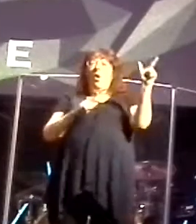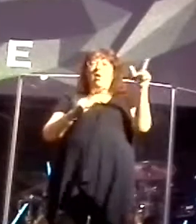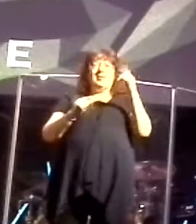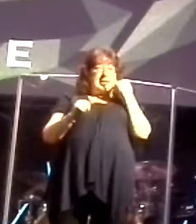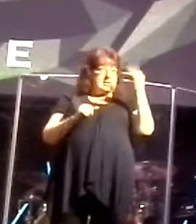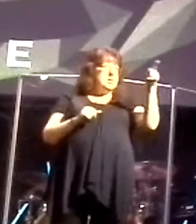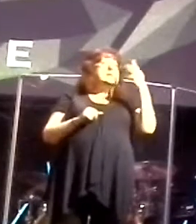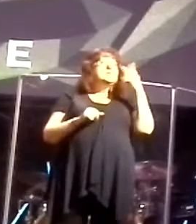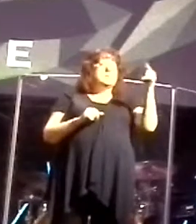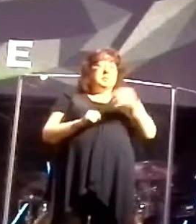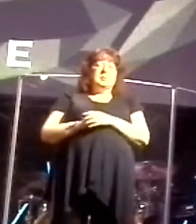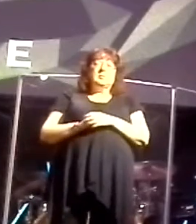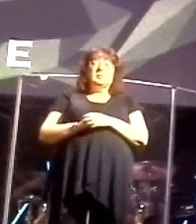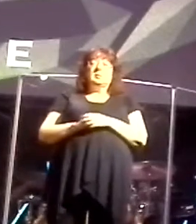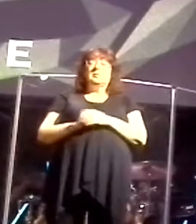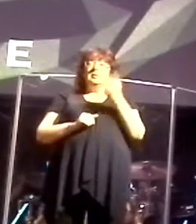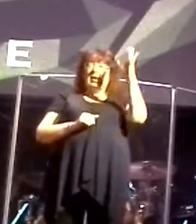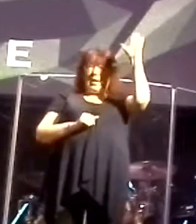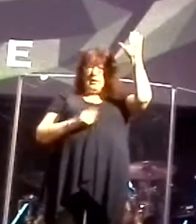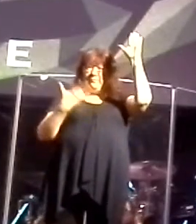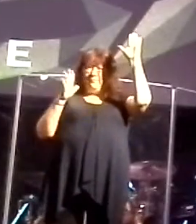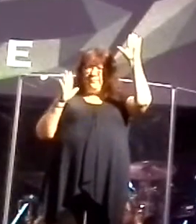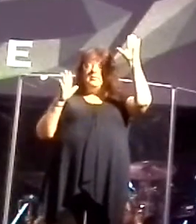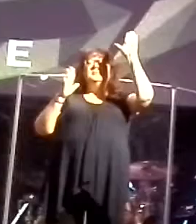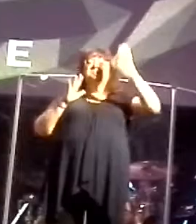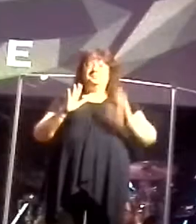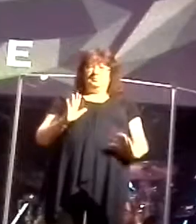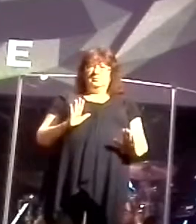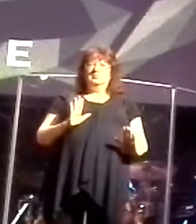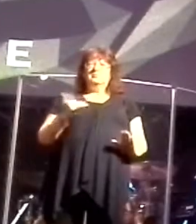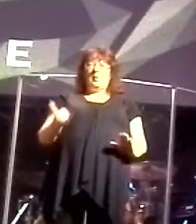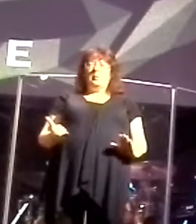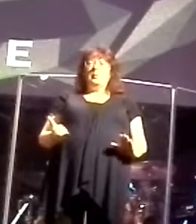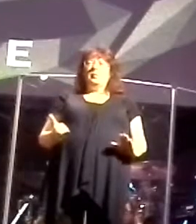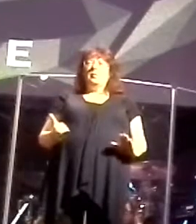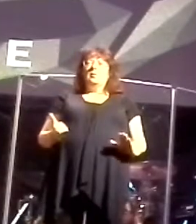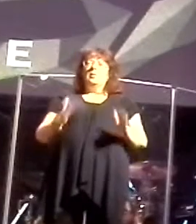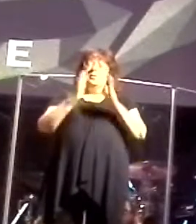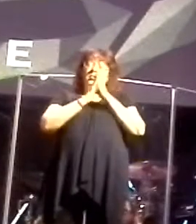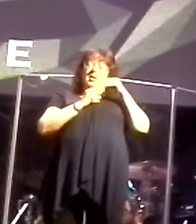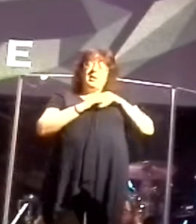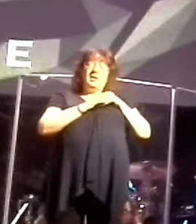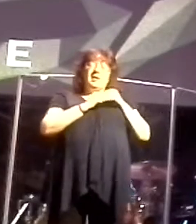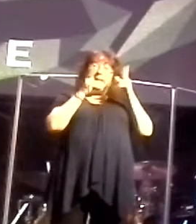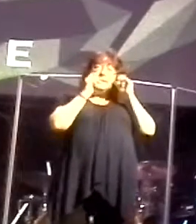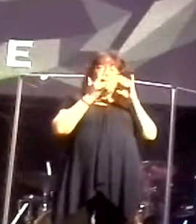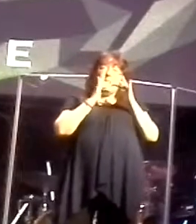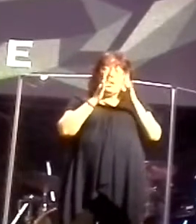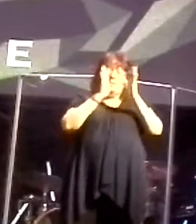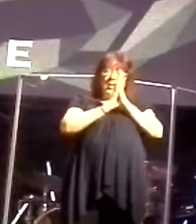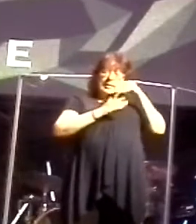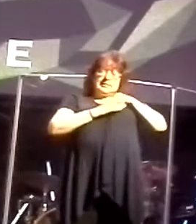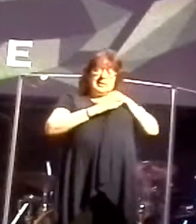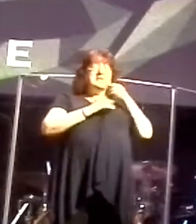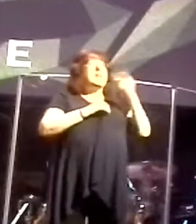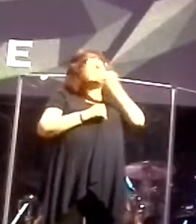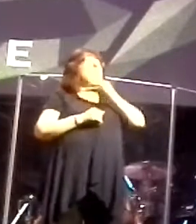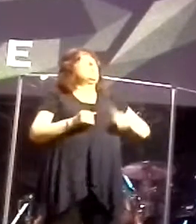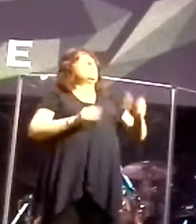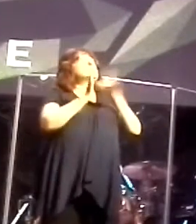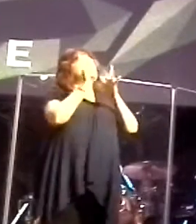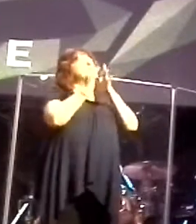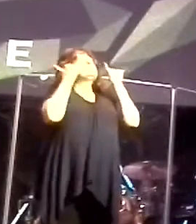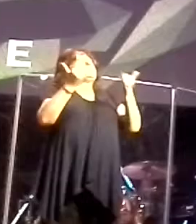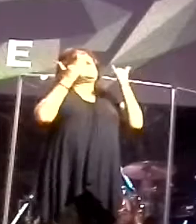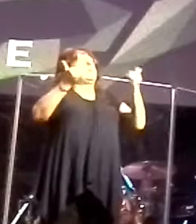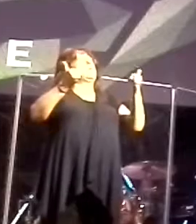hands, yeah, I see you back. All of you with your hands raised, go ahead and put them down right now. Pray this in your heart, bring this online, pray this in your heart. Say this, "Lord Jesus, right